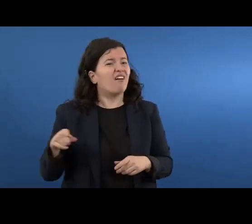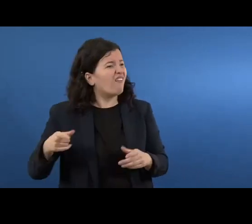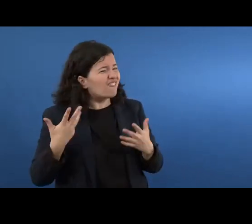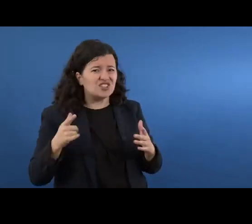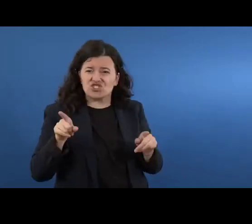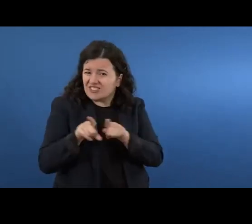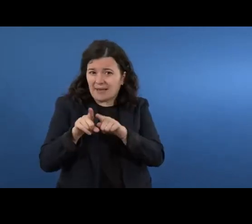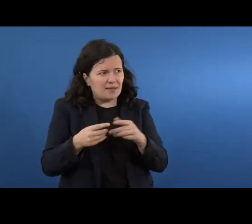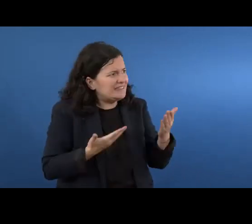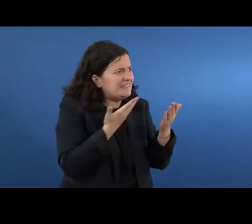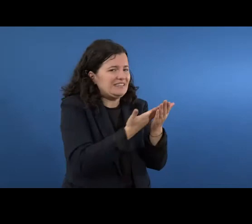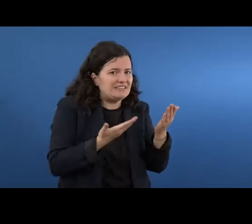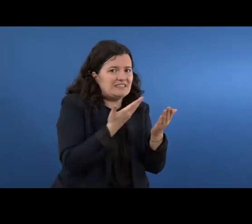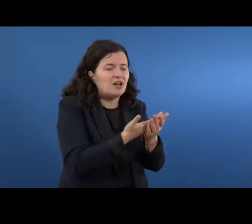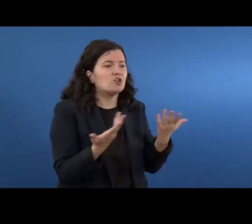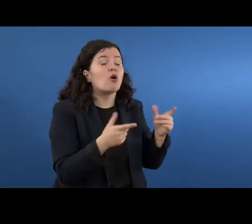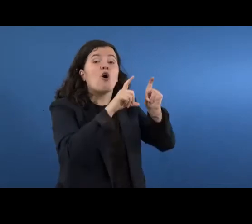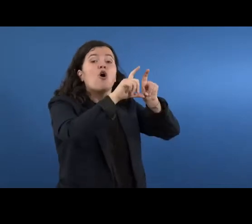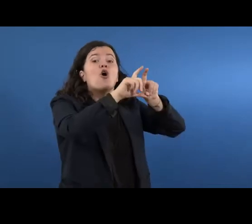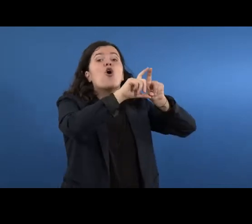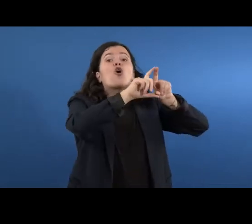and companies can create those more